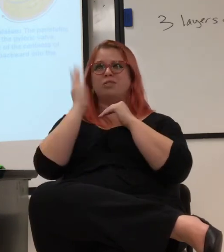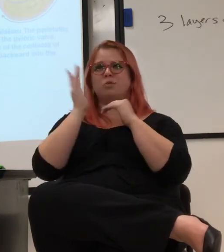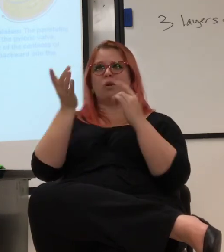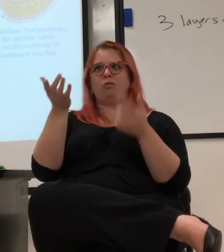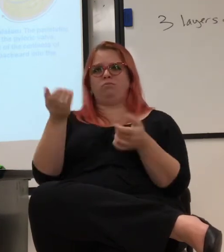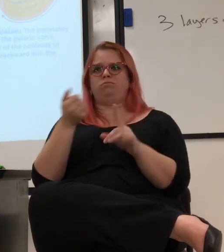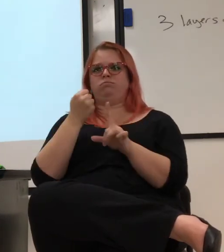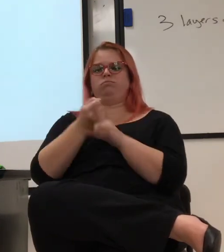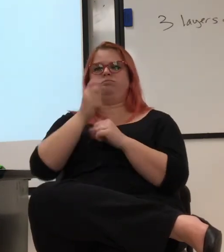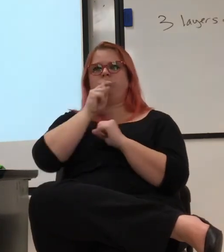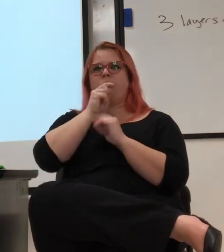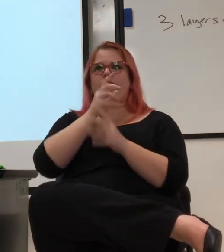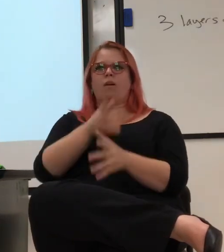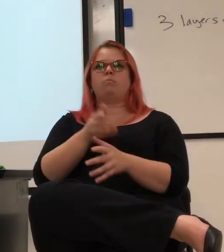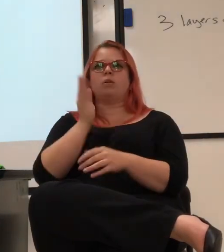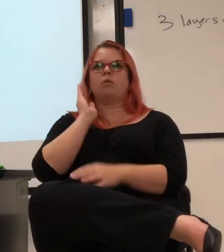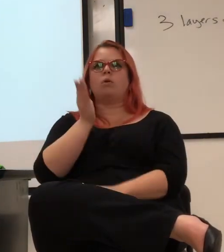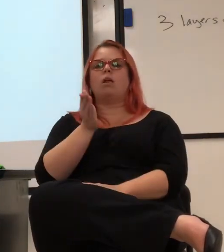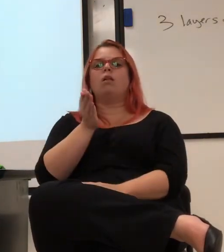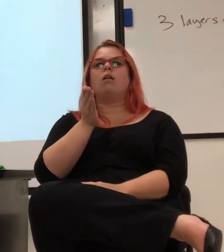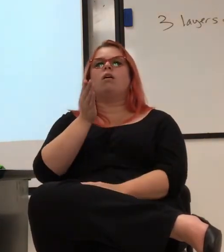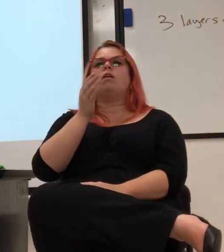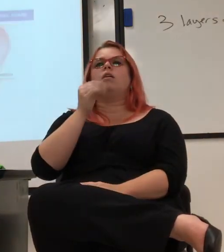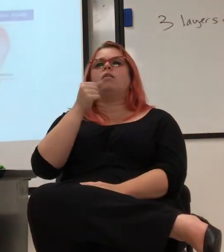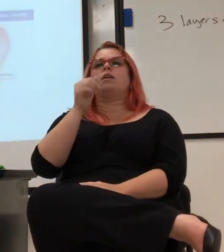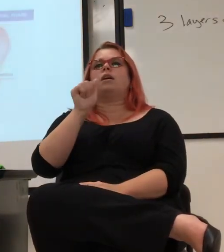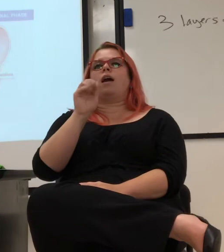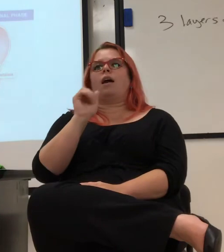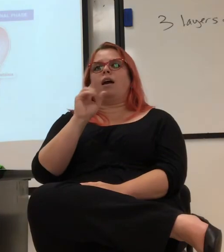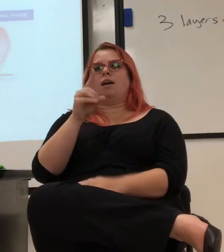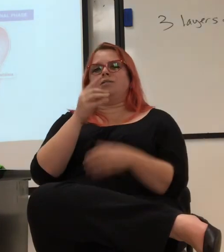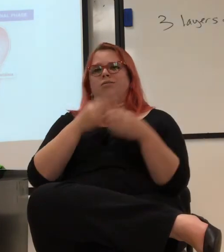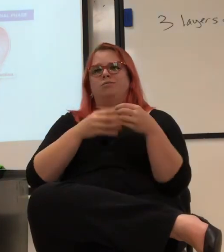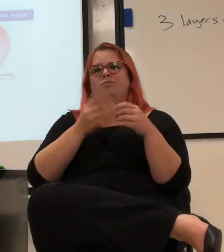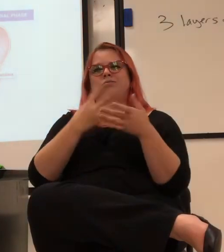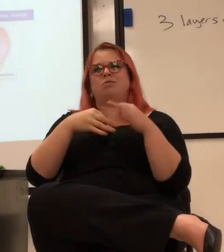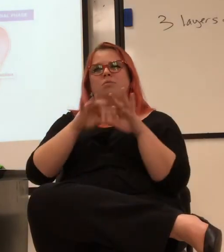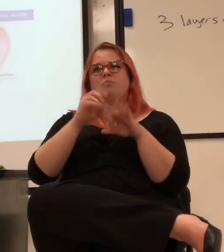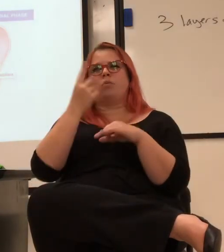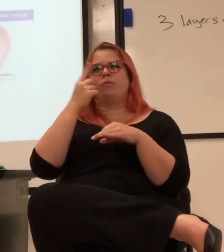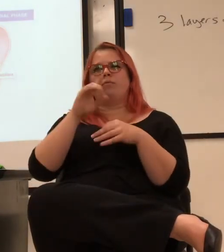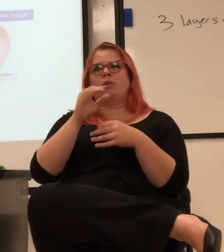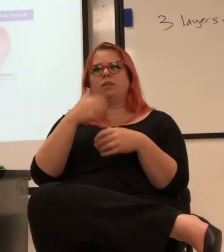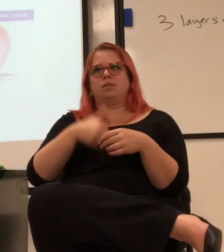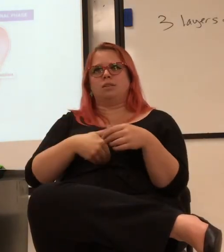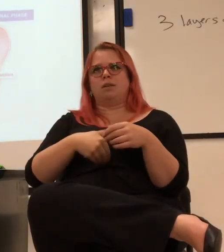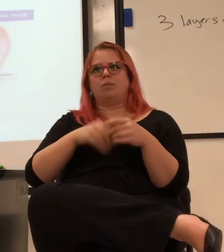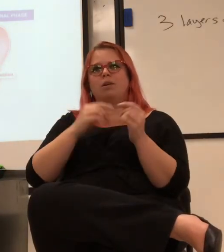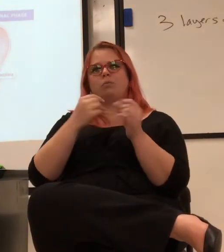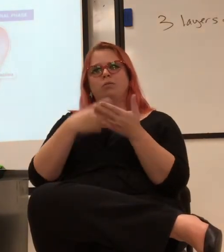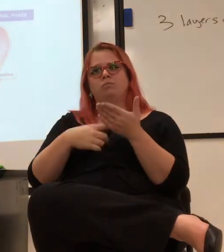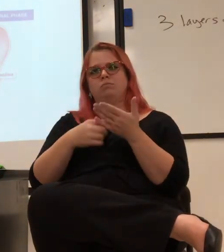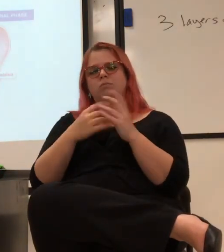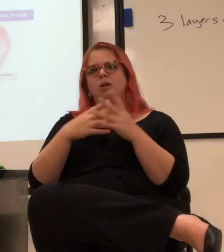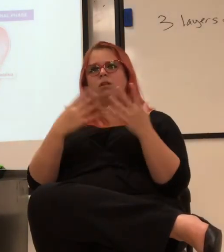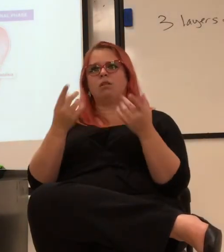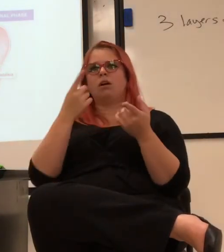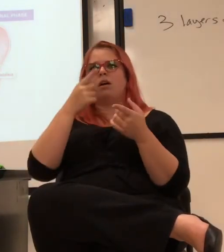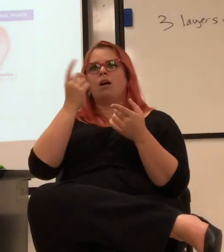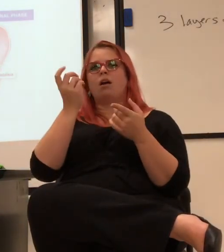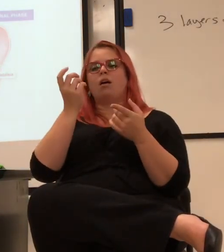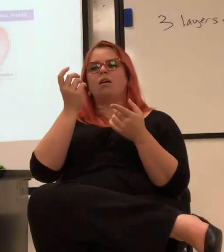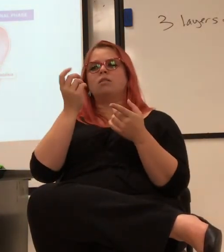The gastric secretion is very important for the stomach, and we spend a lot of time talking about it, and it occurs in